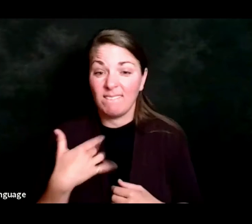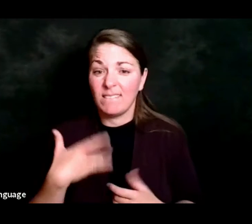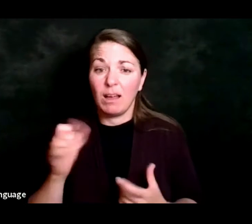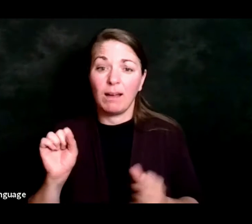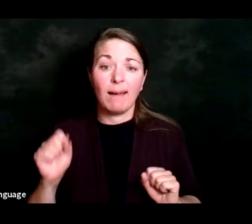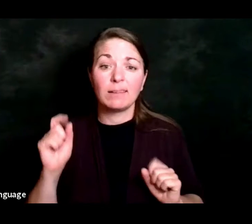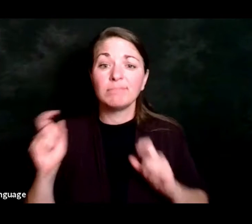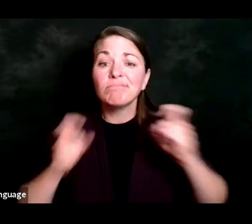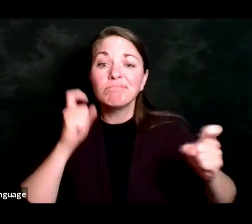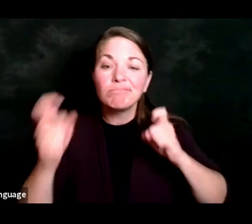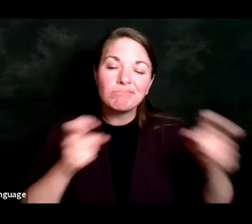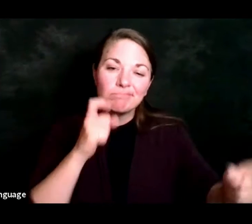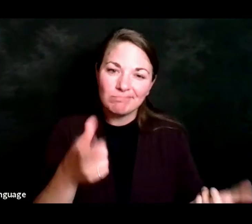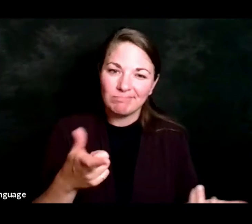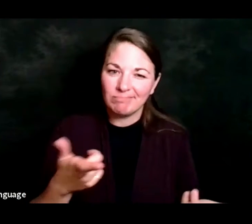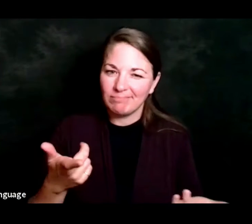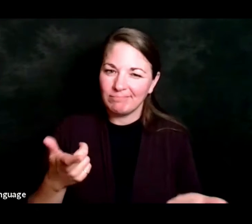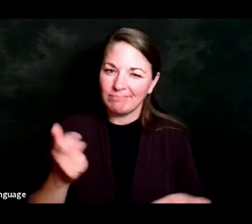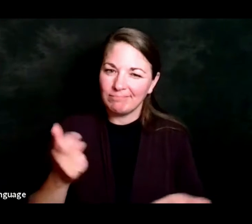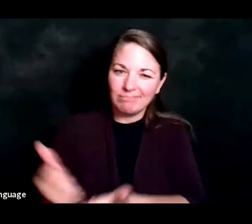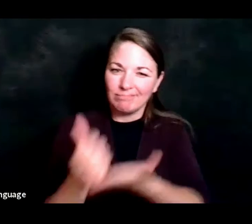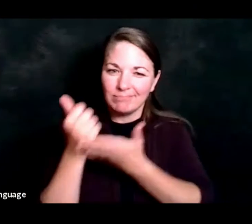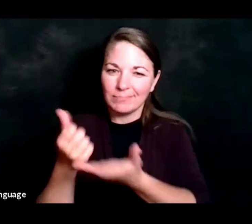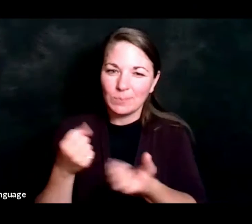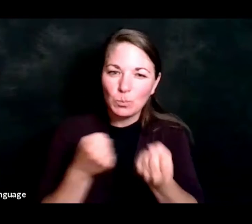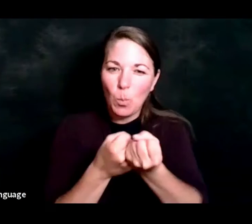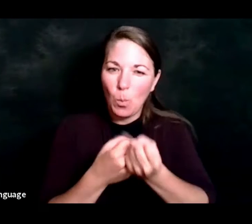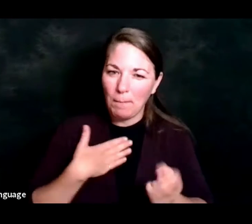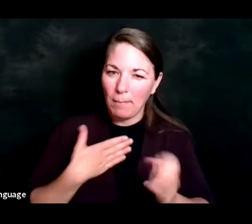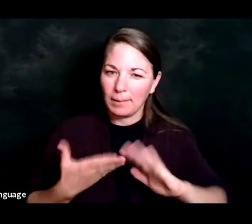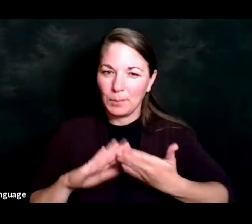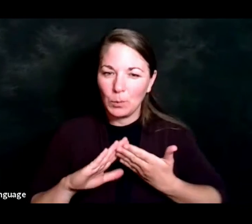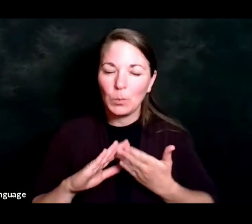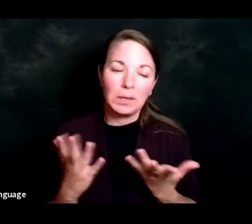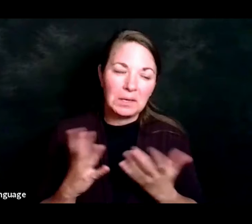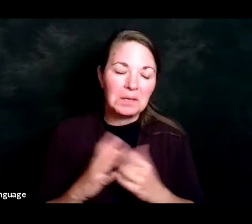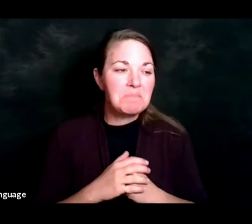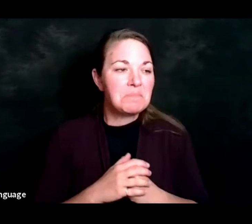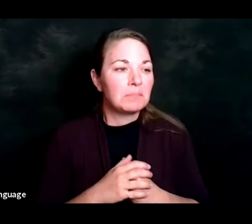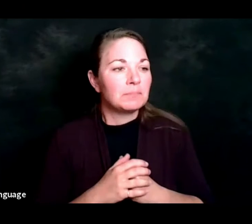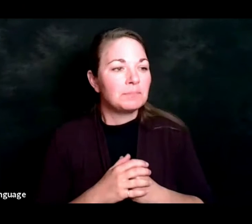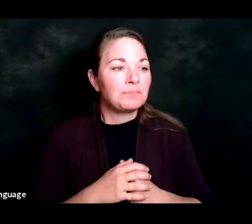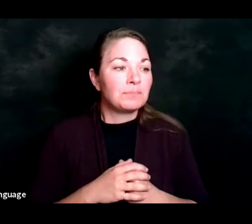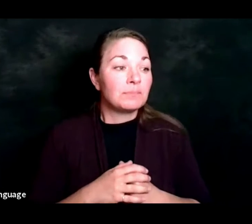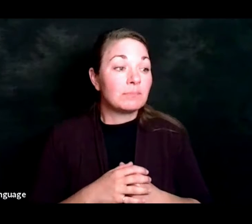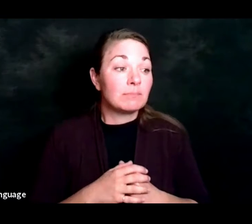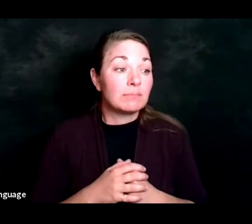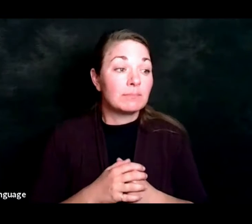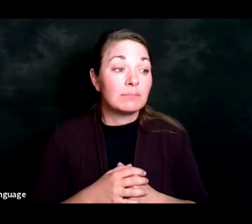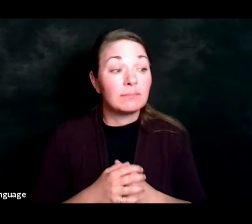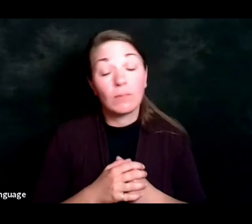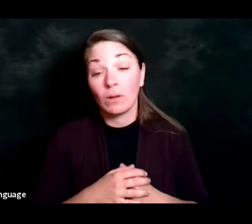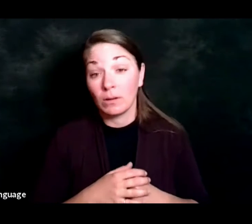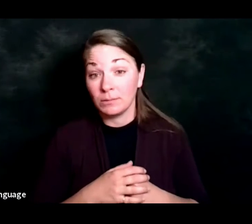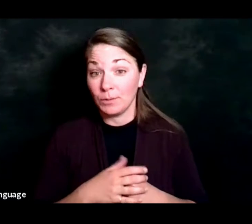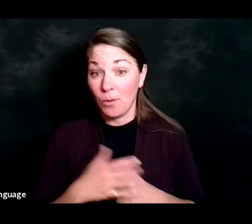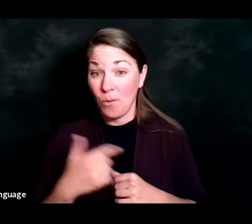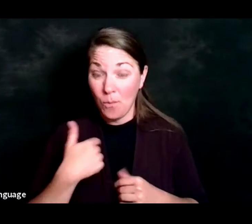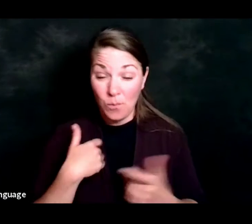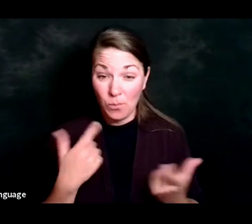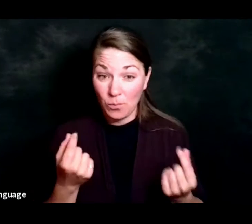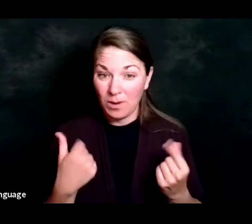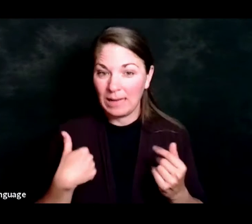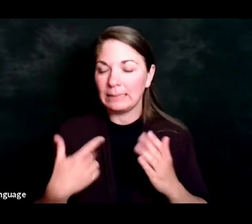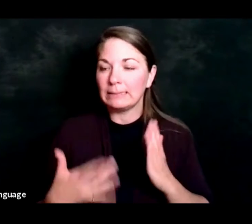beneficial to my community and now further out. So what I would like to do as a technical